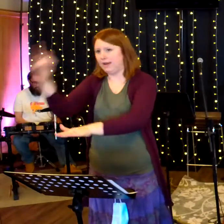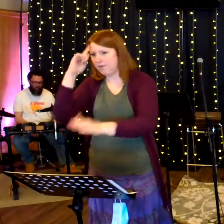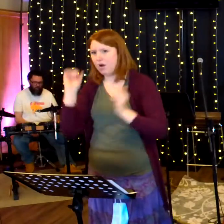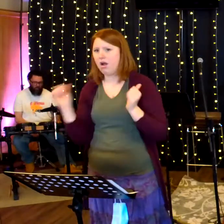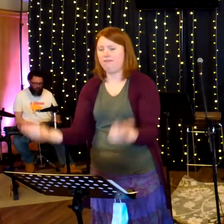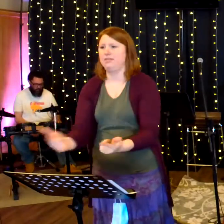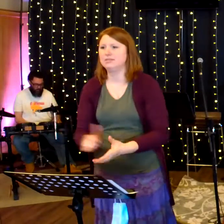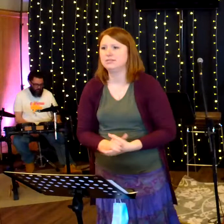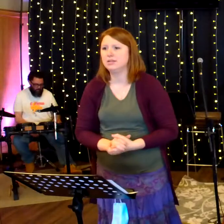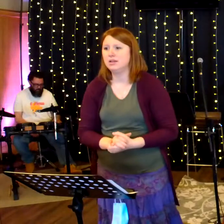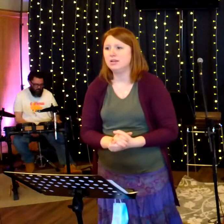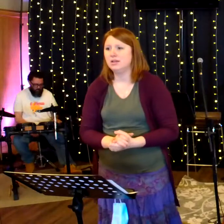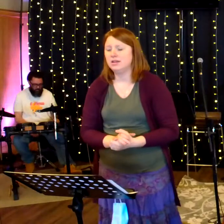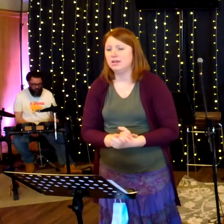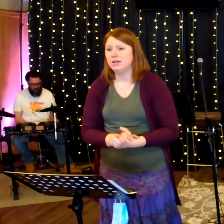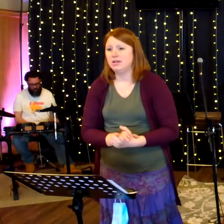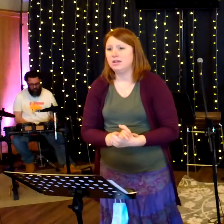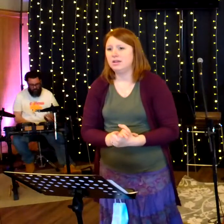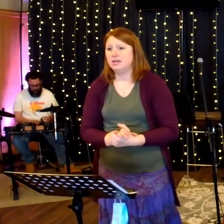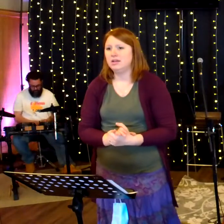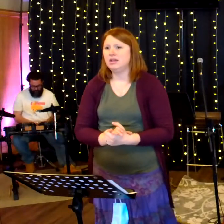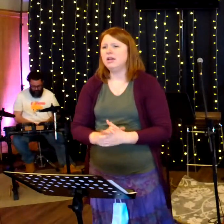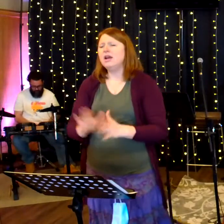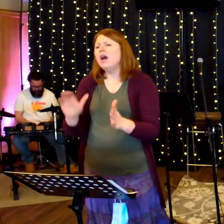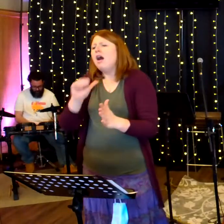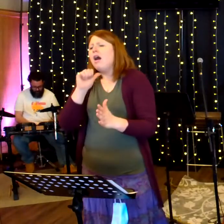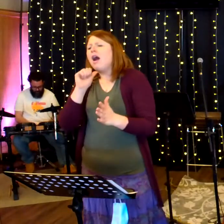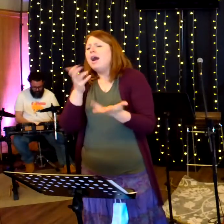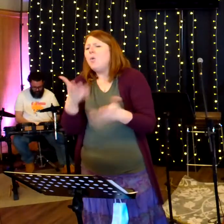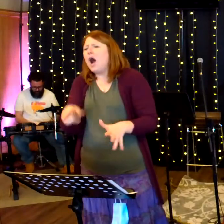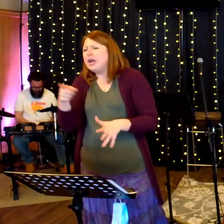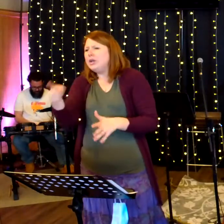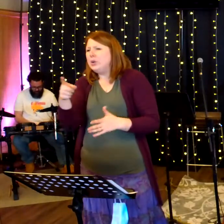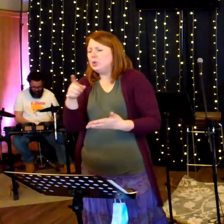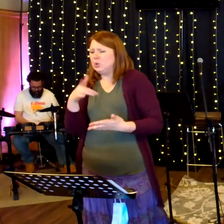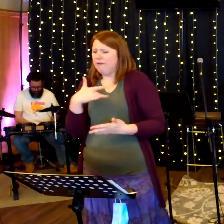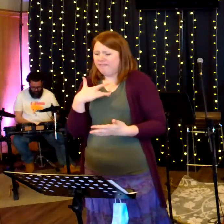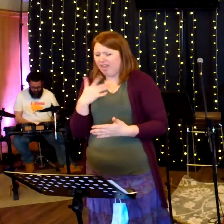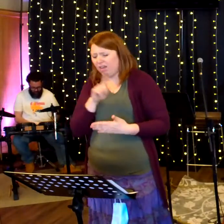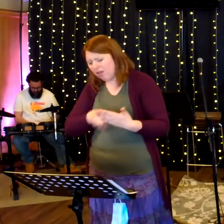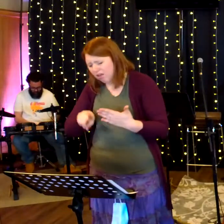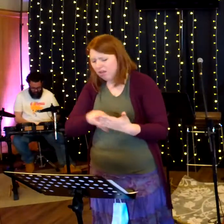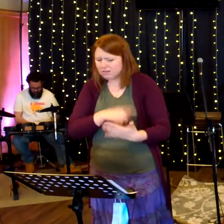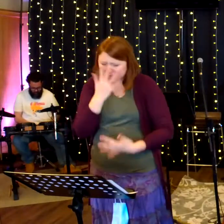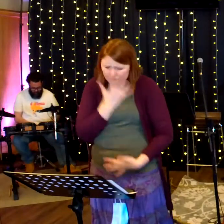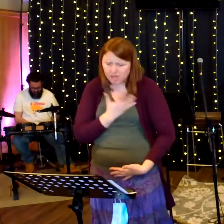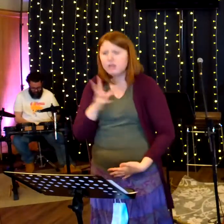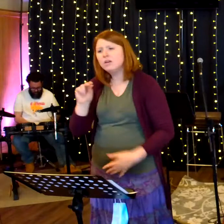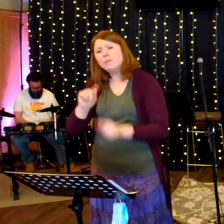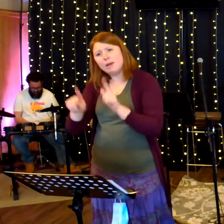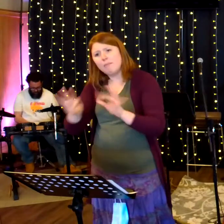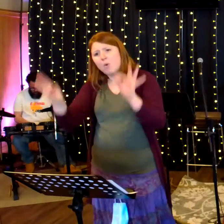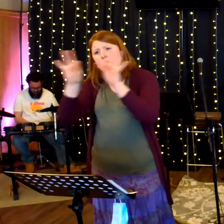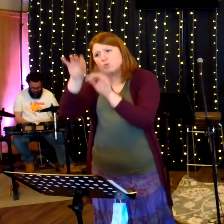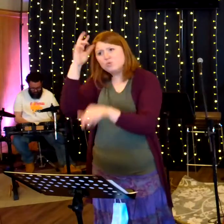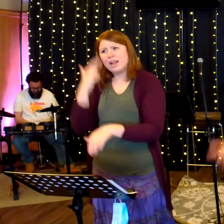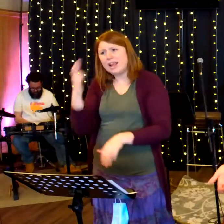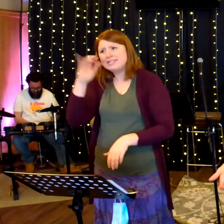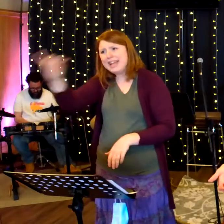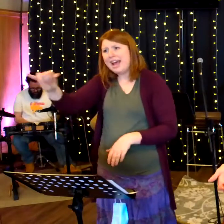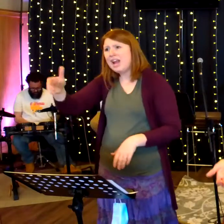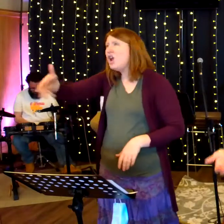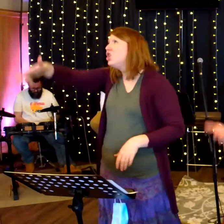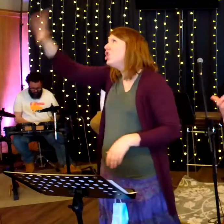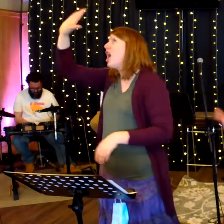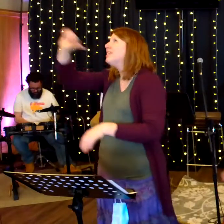something for us to internalize and be guilty of, but to acknowledge. Because God did not